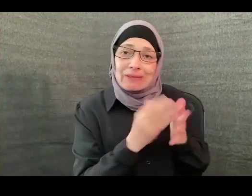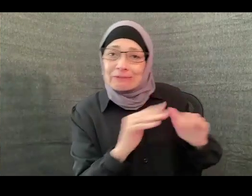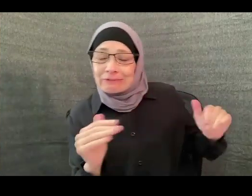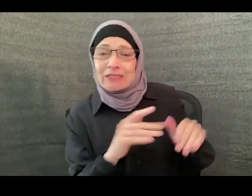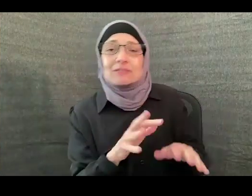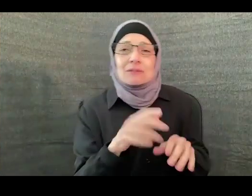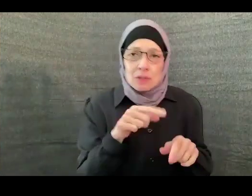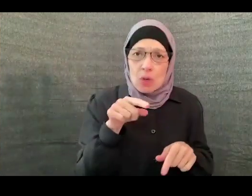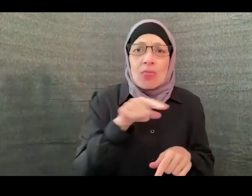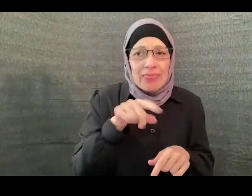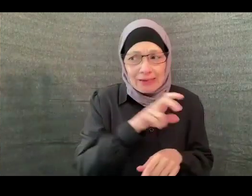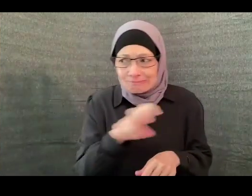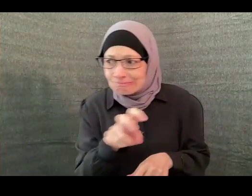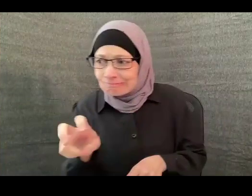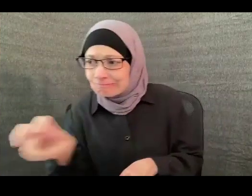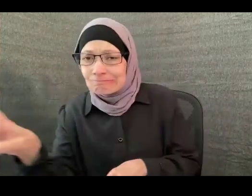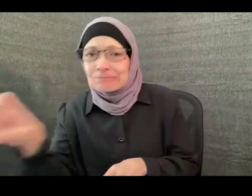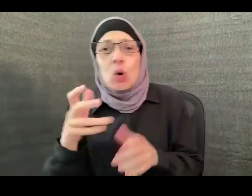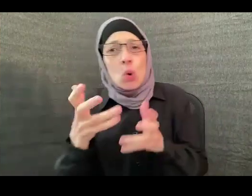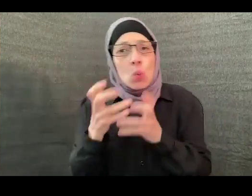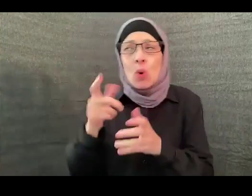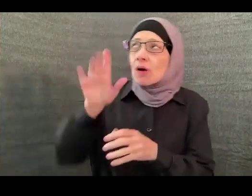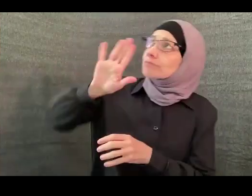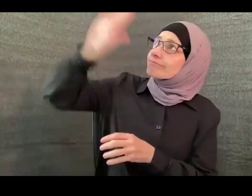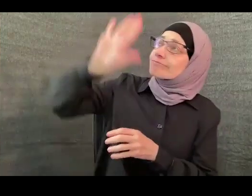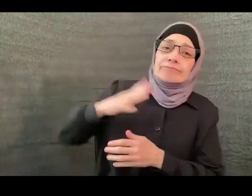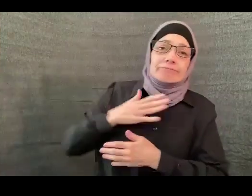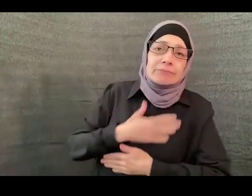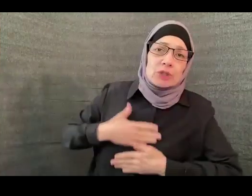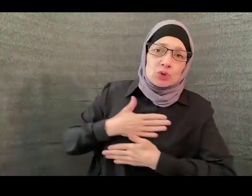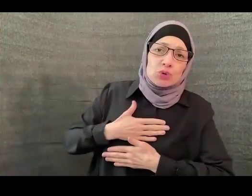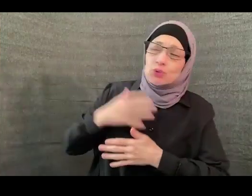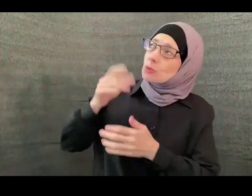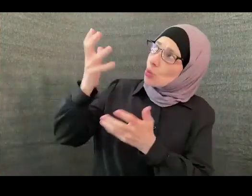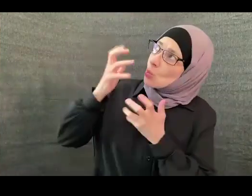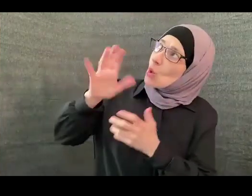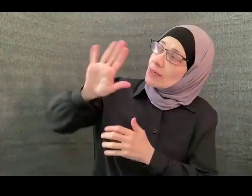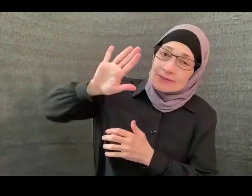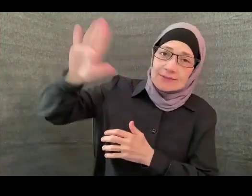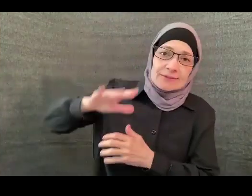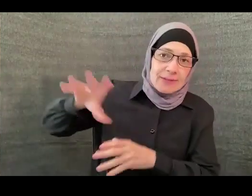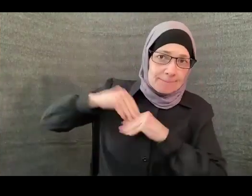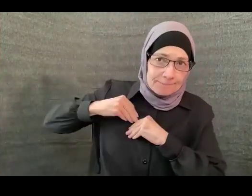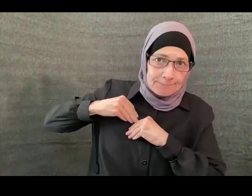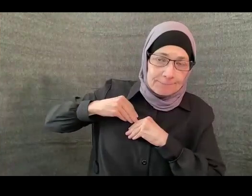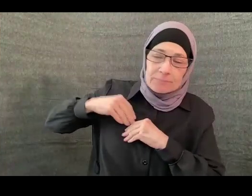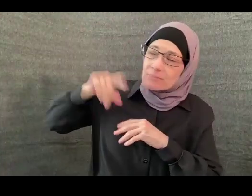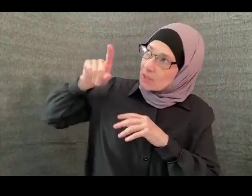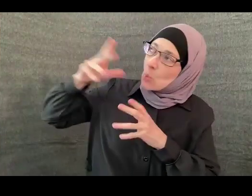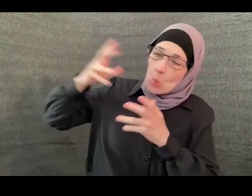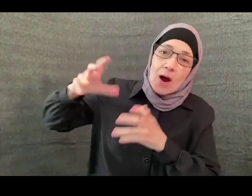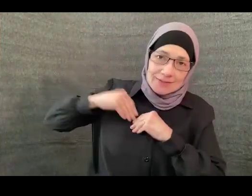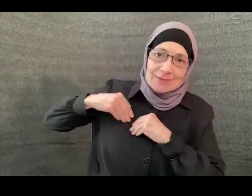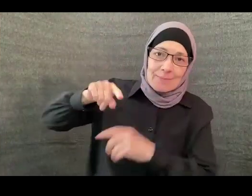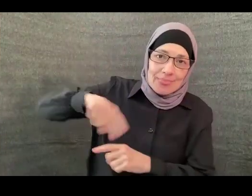and acceptance. And they are also making this migration to support the